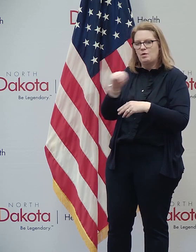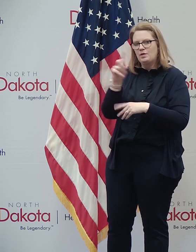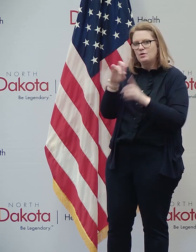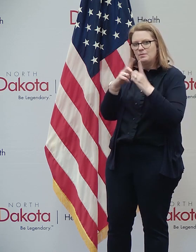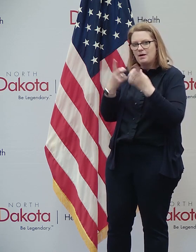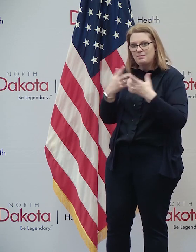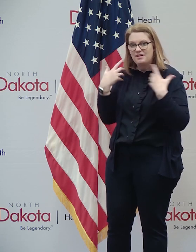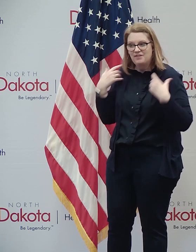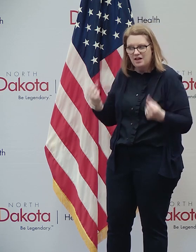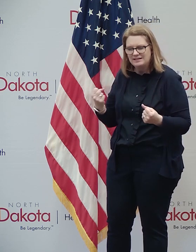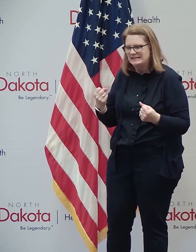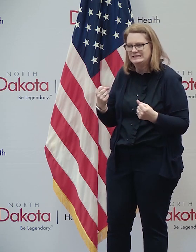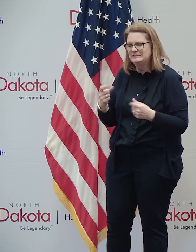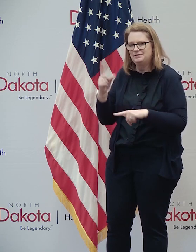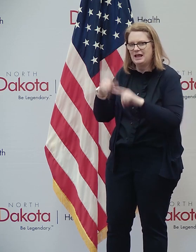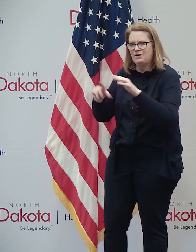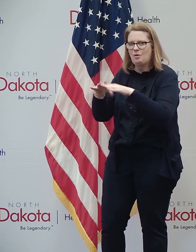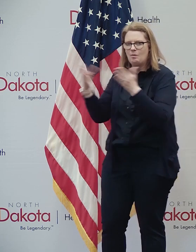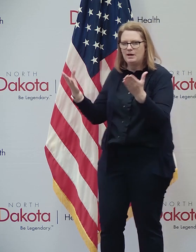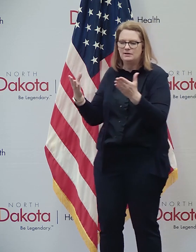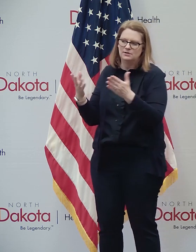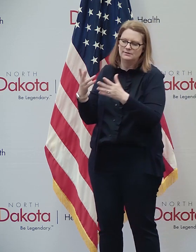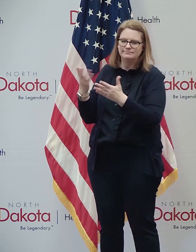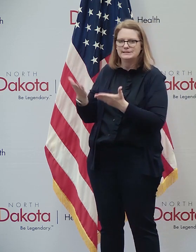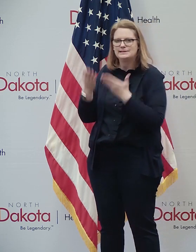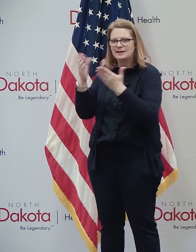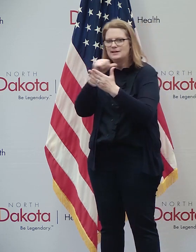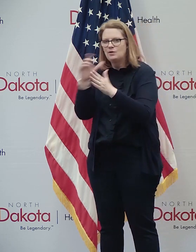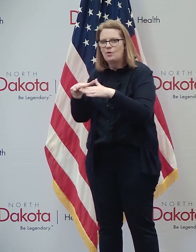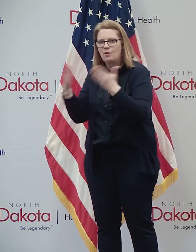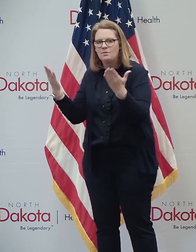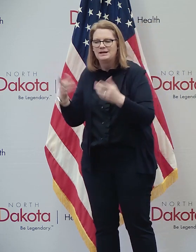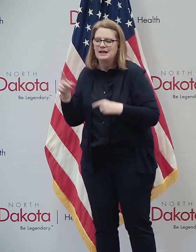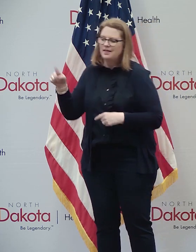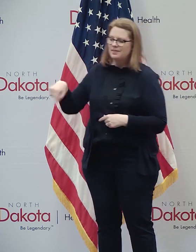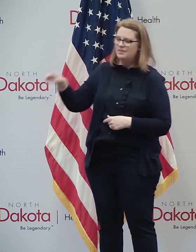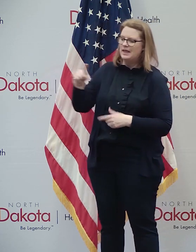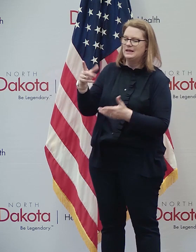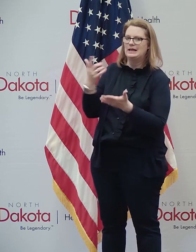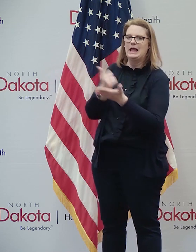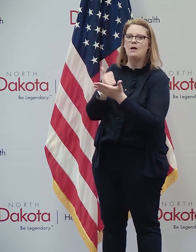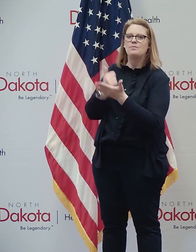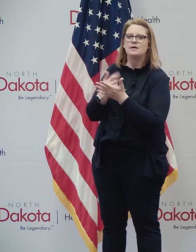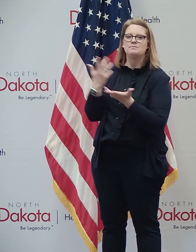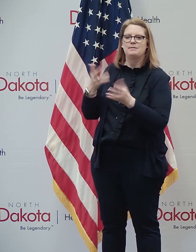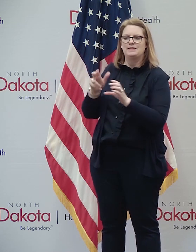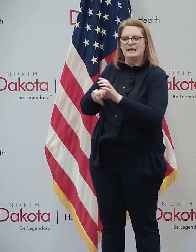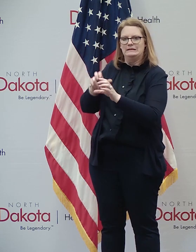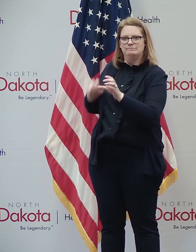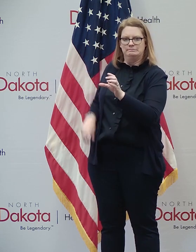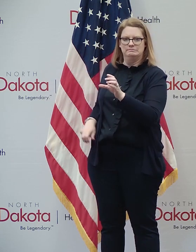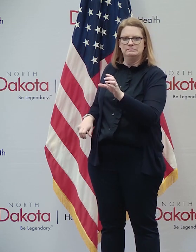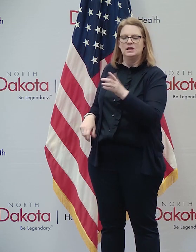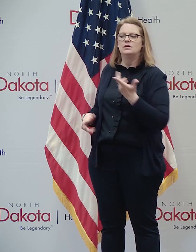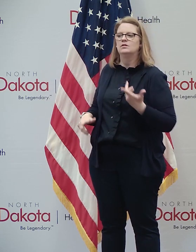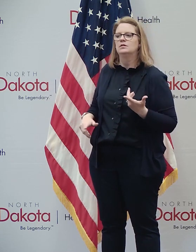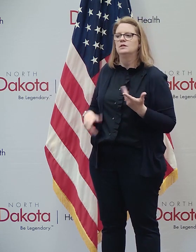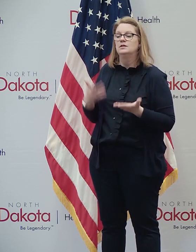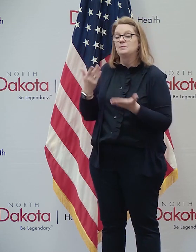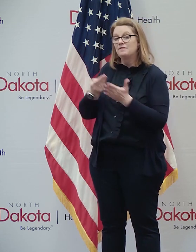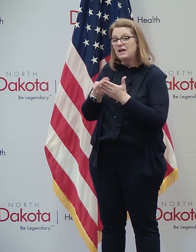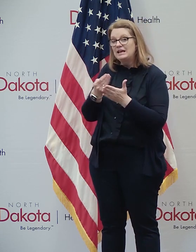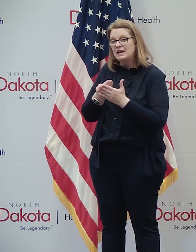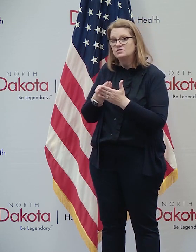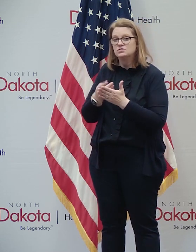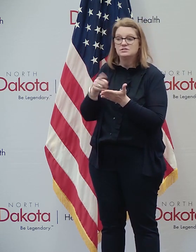way, shape, or form they've done in the past and maintain physical distancing. And so if they received a letter from the Department of Health